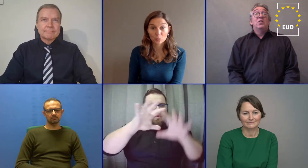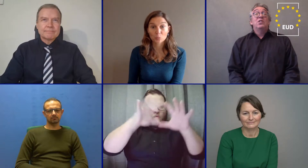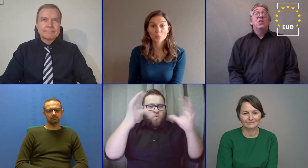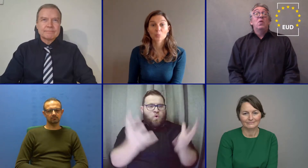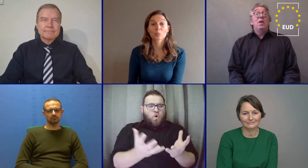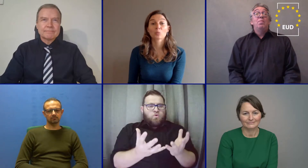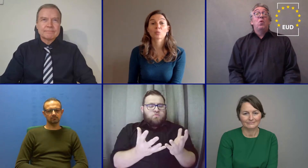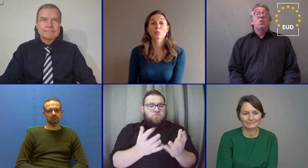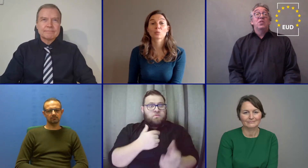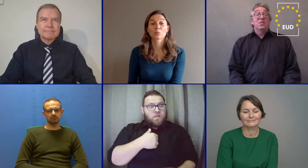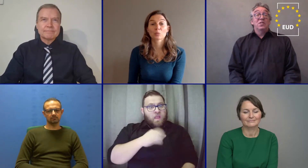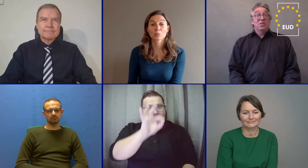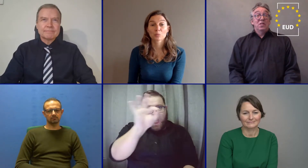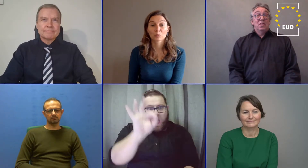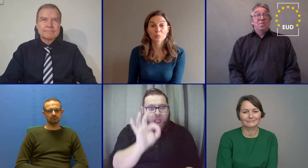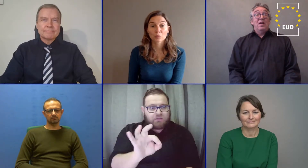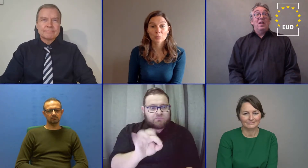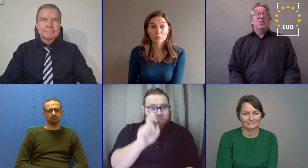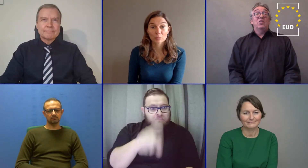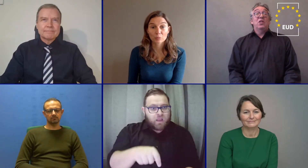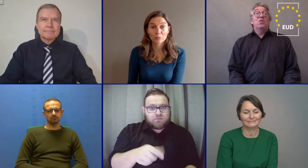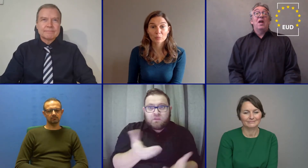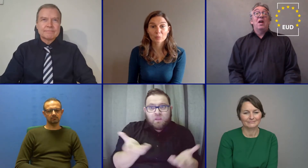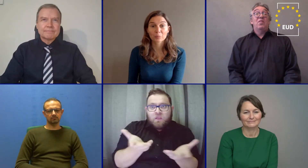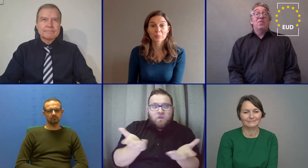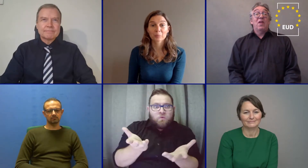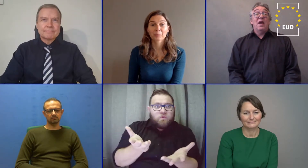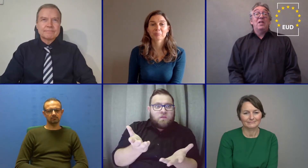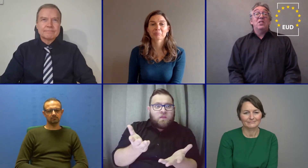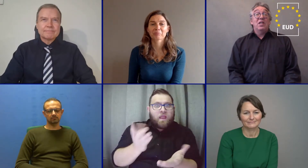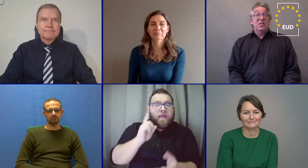so important that children have access.